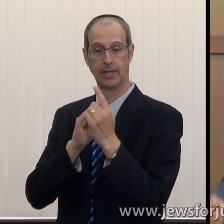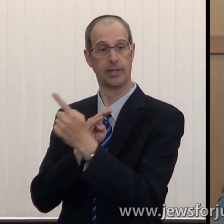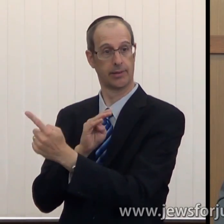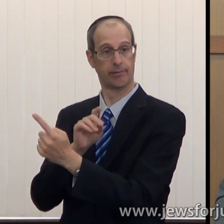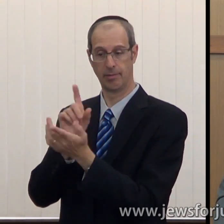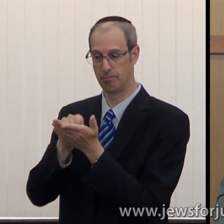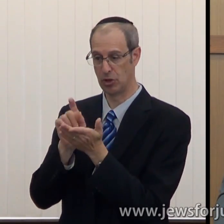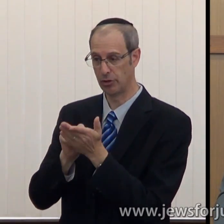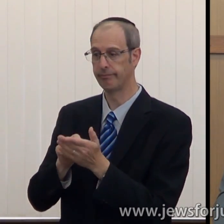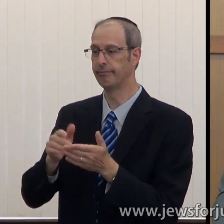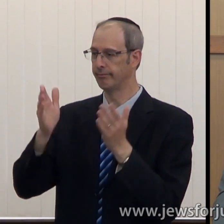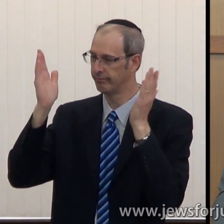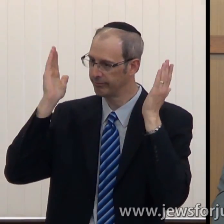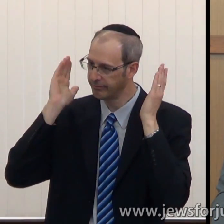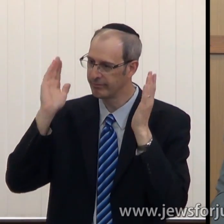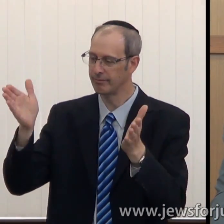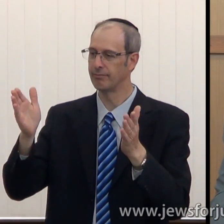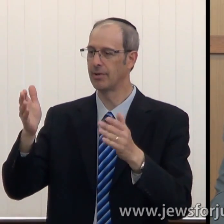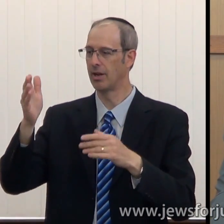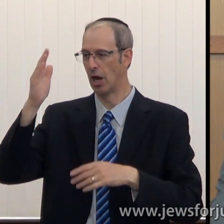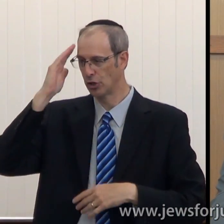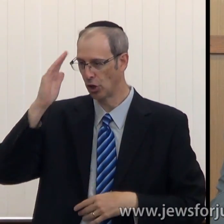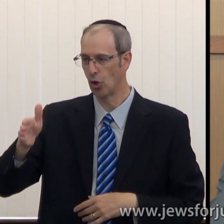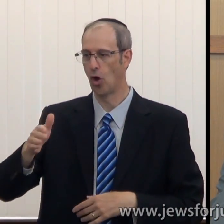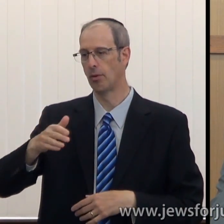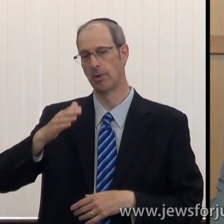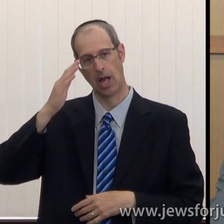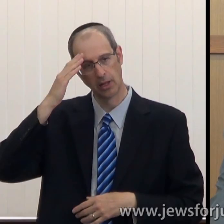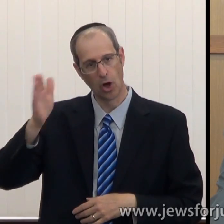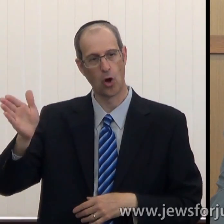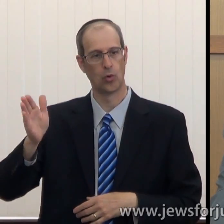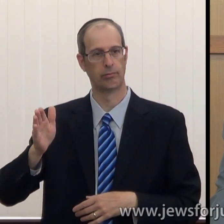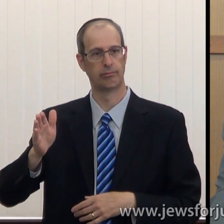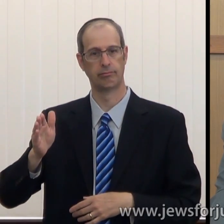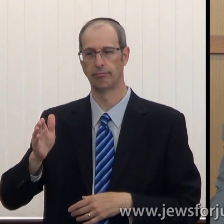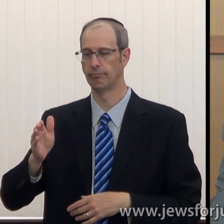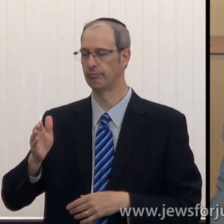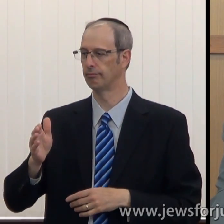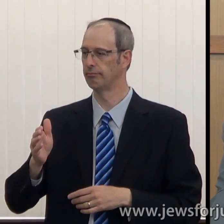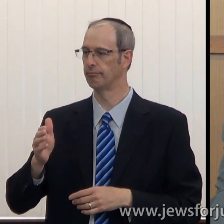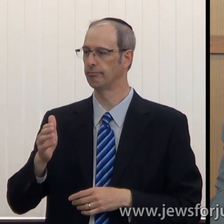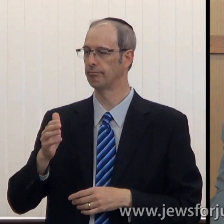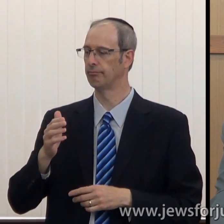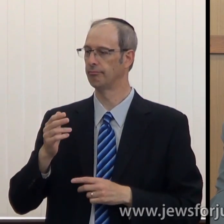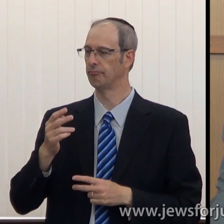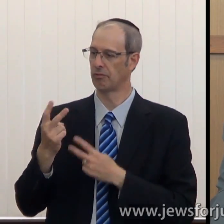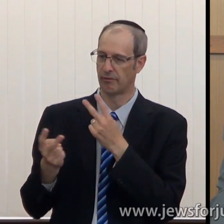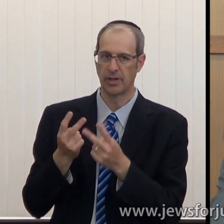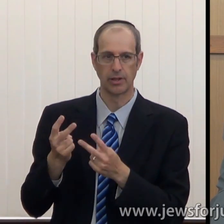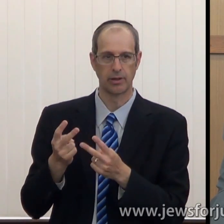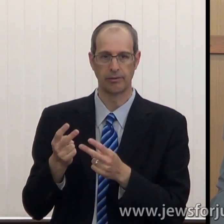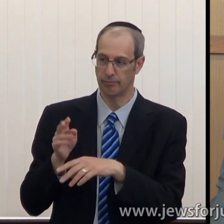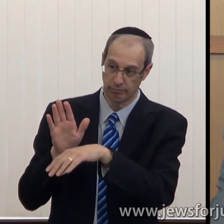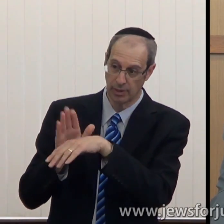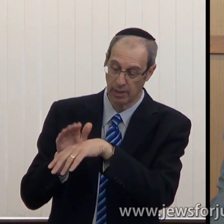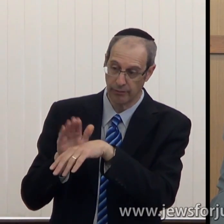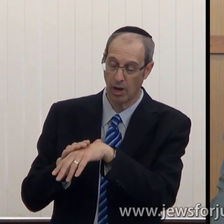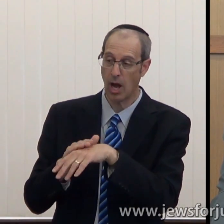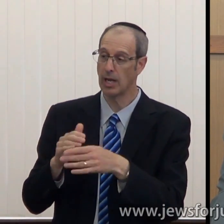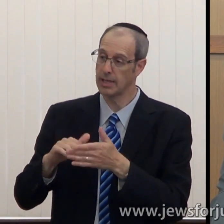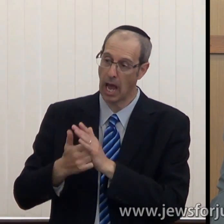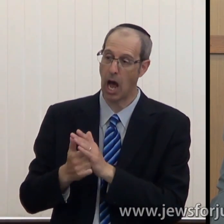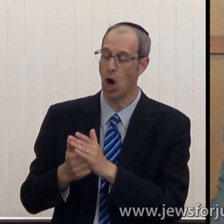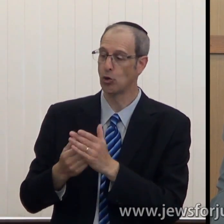him. He said, "Shalom, hello." He offered him advice on how to grow his